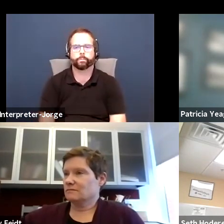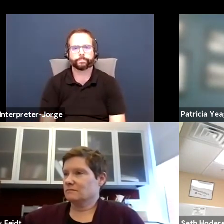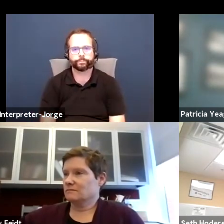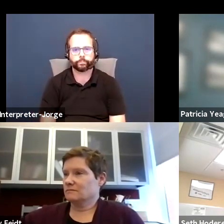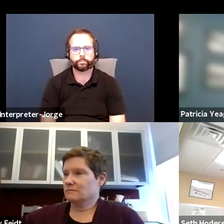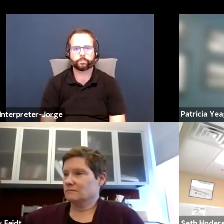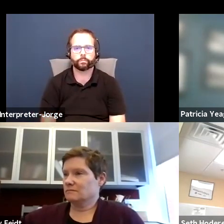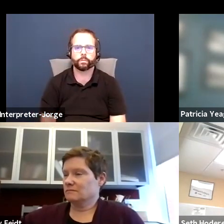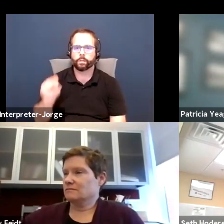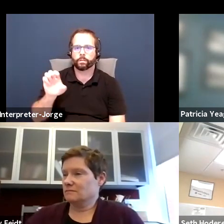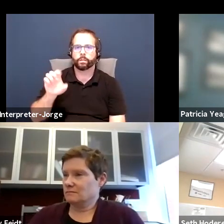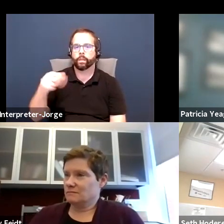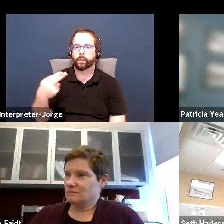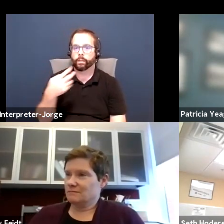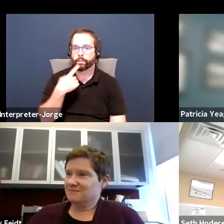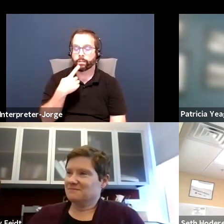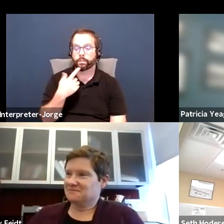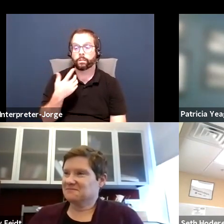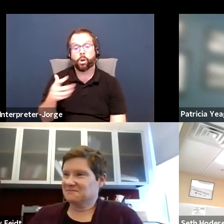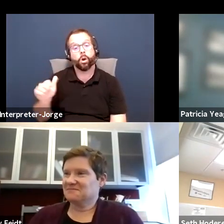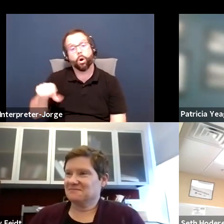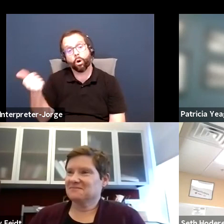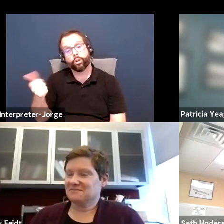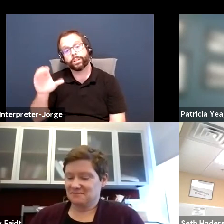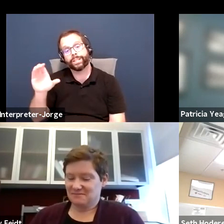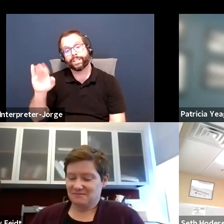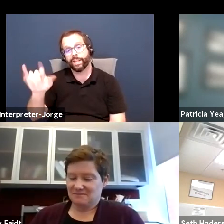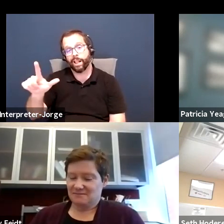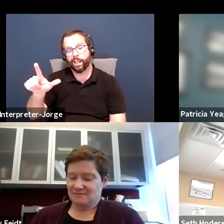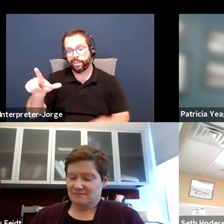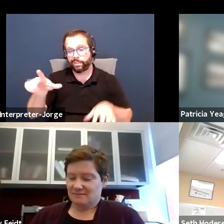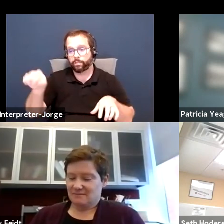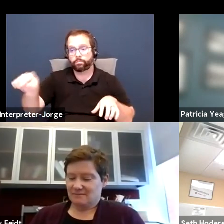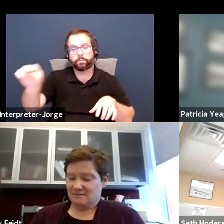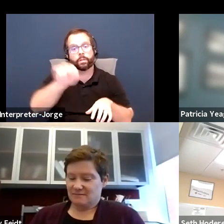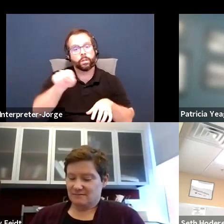And there might be some friendly skills out there that might be able to help you along the way a little bit.